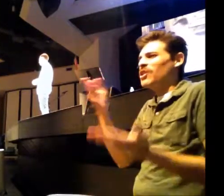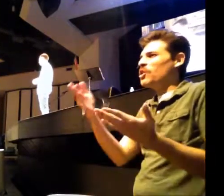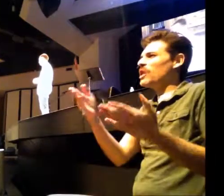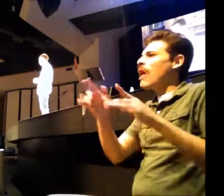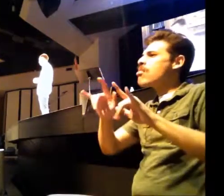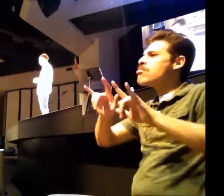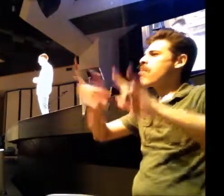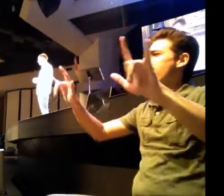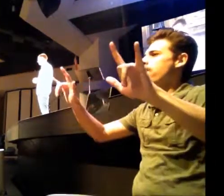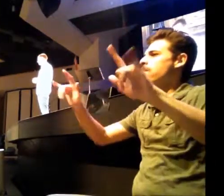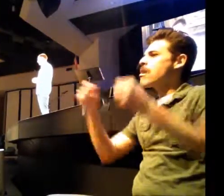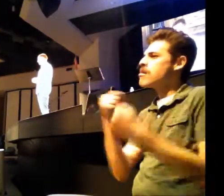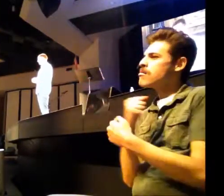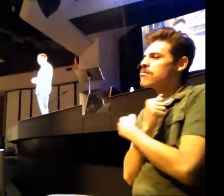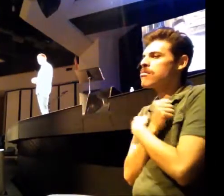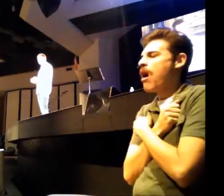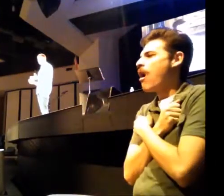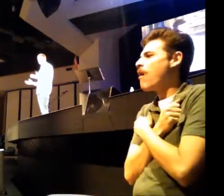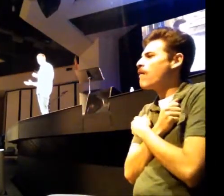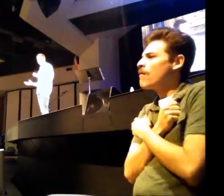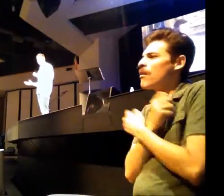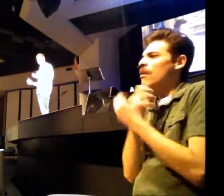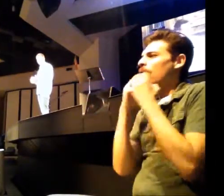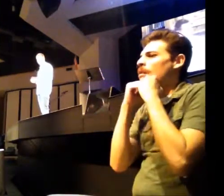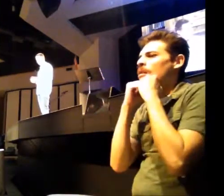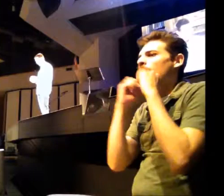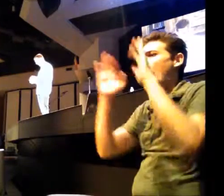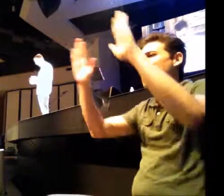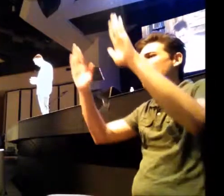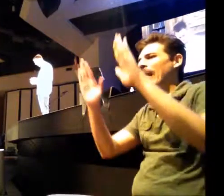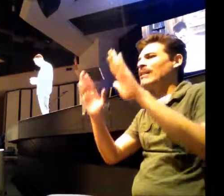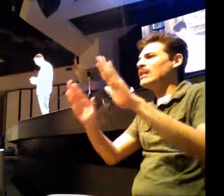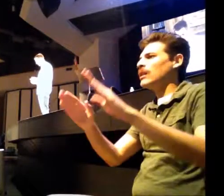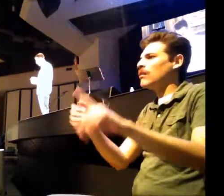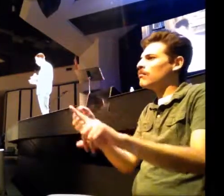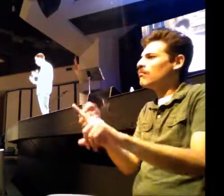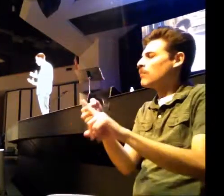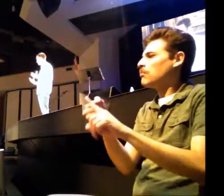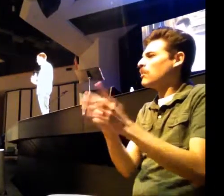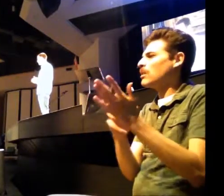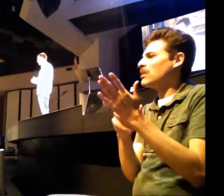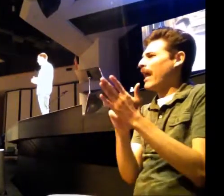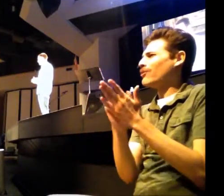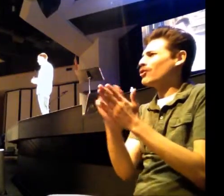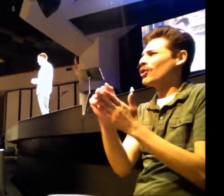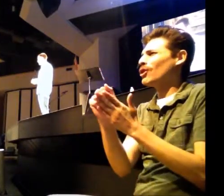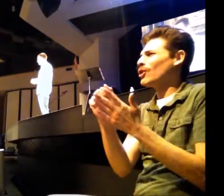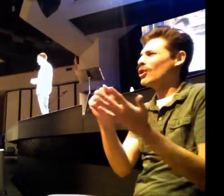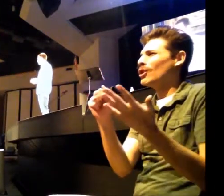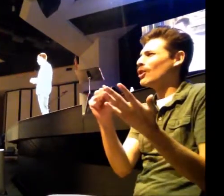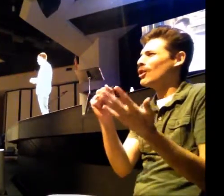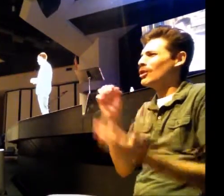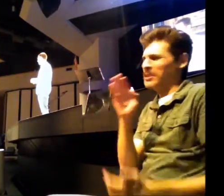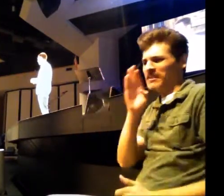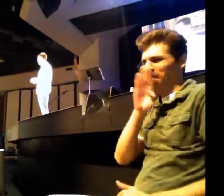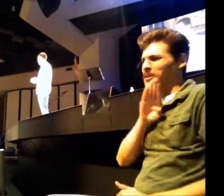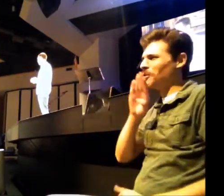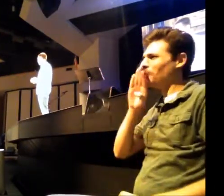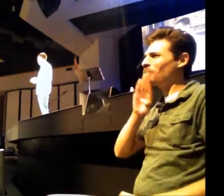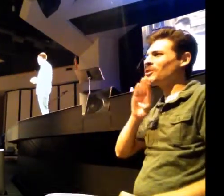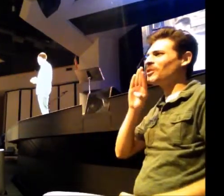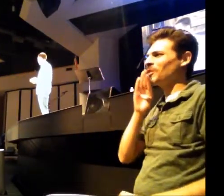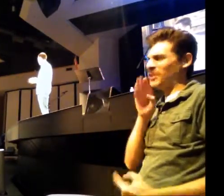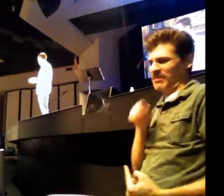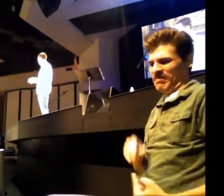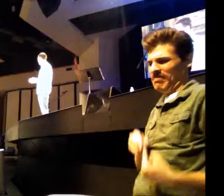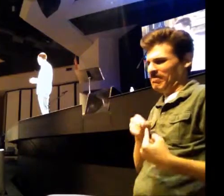such a hard way. I was angry. I was frustrated and hurt. And there were a lot of days at that time that I